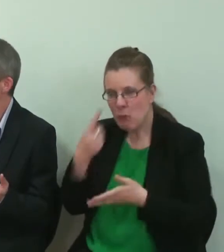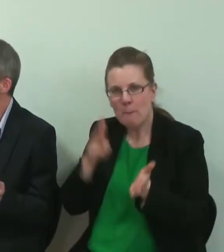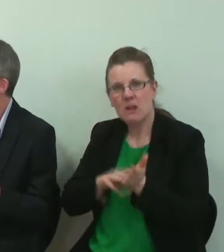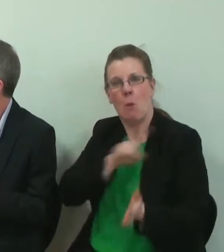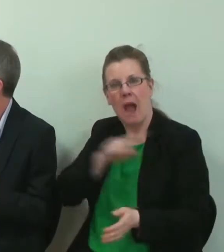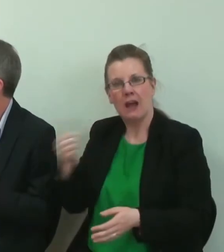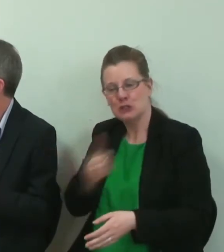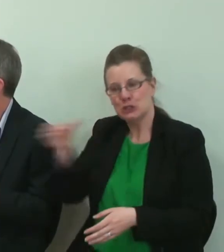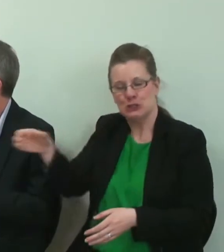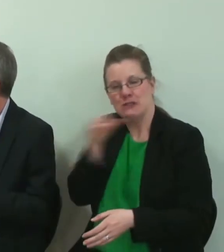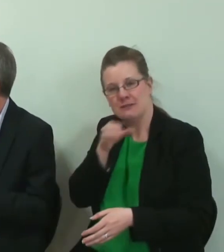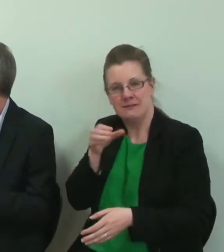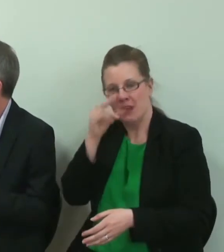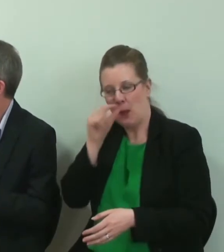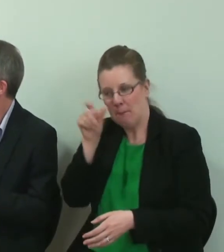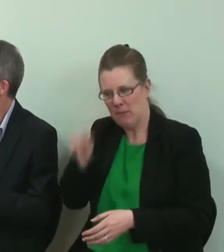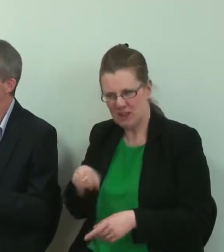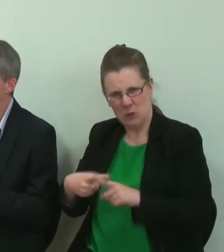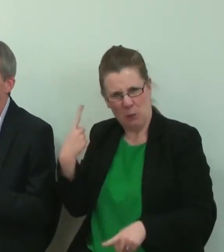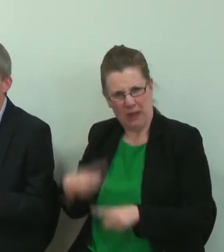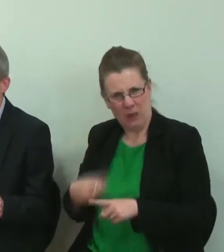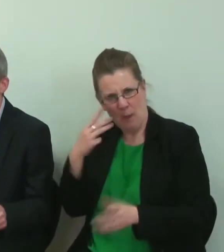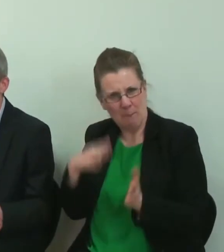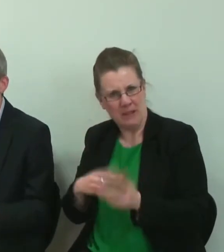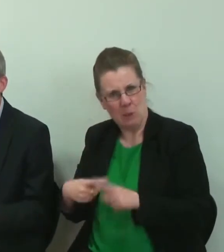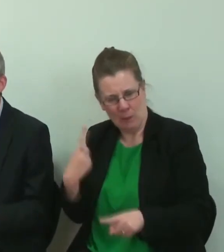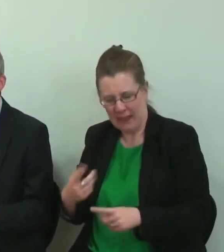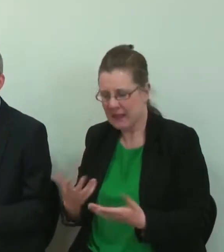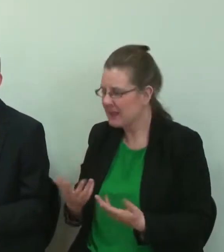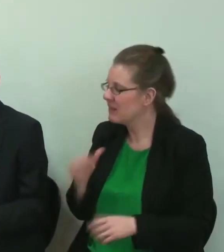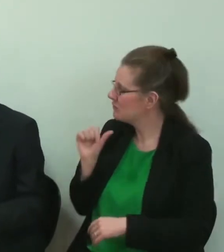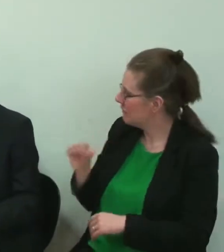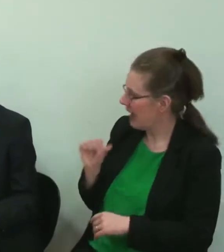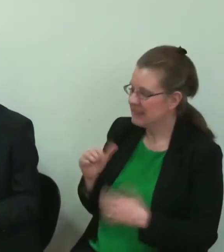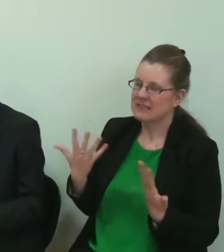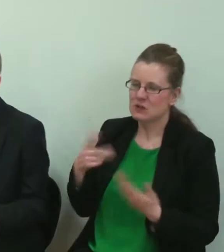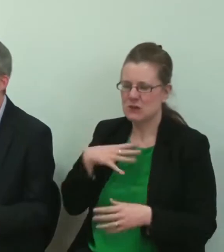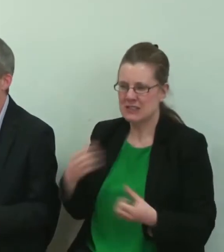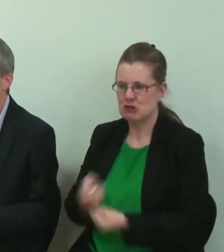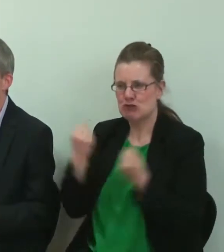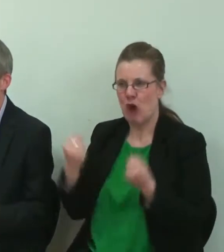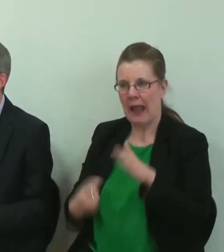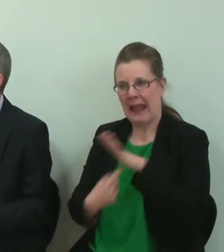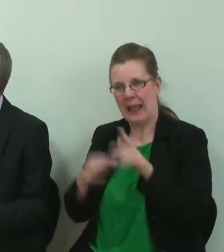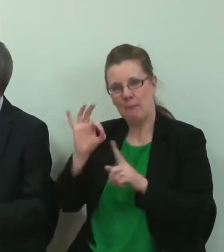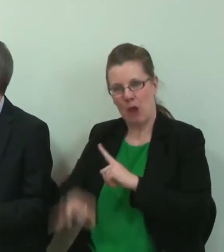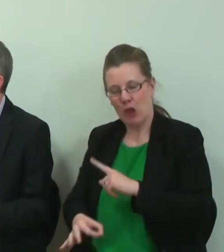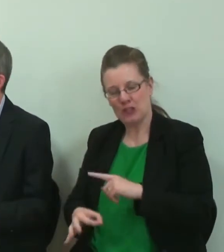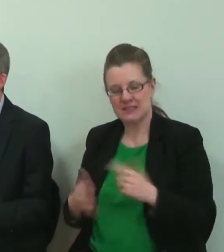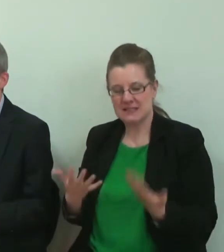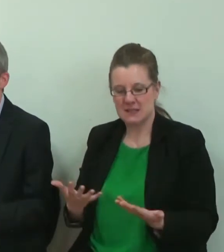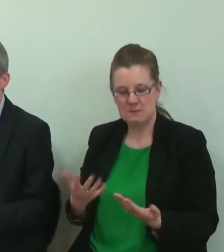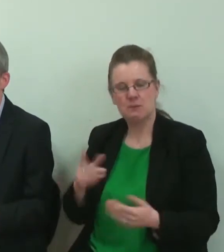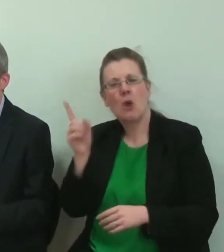yeah, I think so. It goes pretty yeah. quickly, a minute, doesn't it? It does go very quickly. So it's some strong key points. Right. Okay. What it does what it